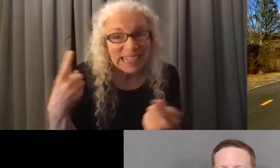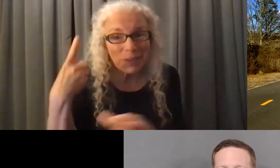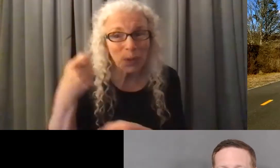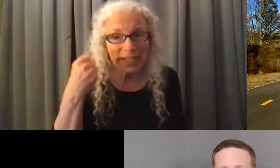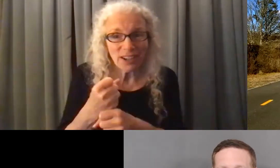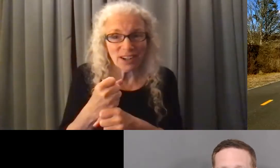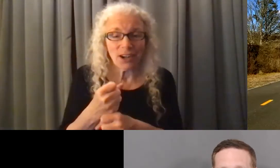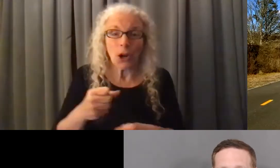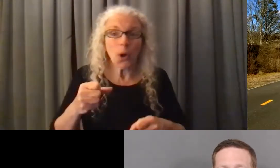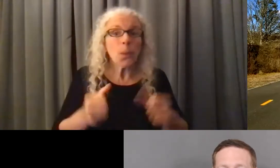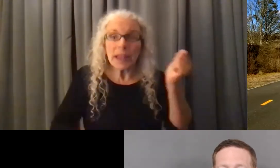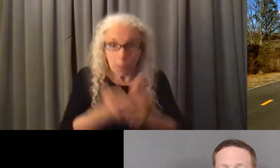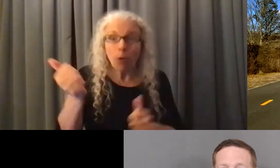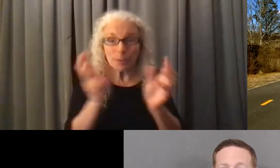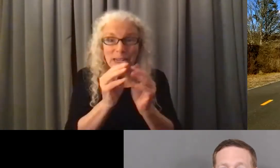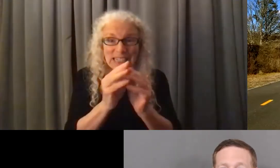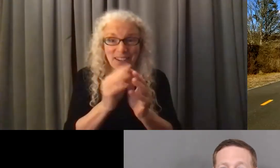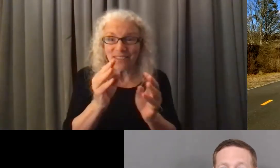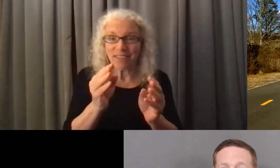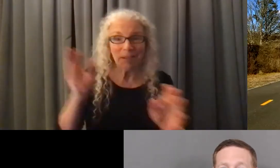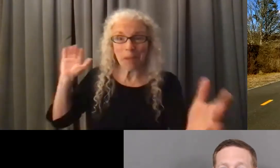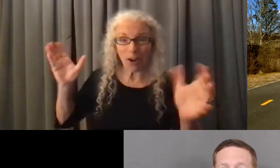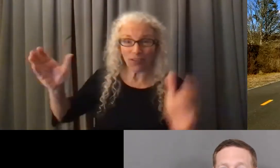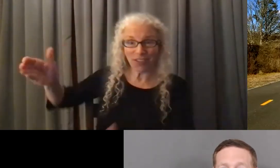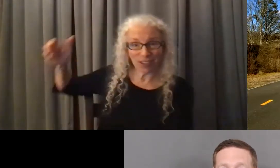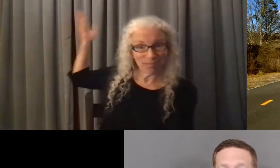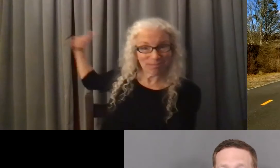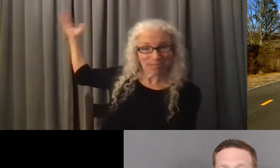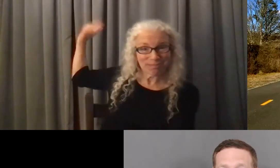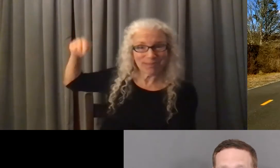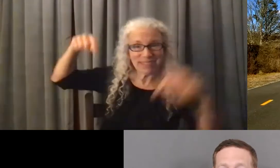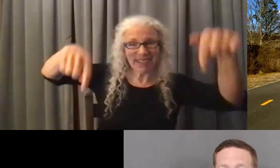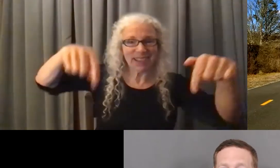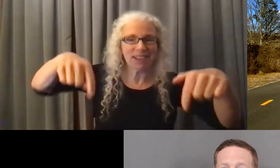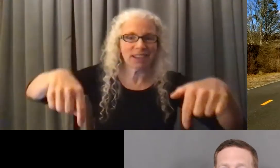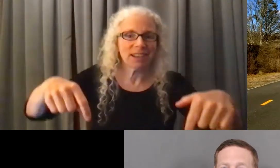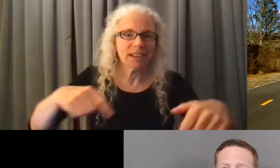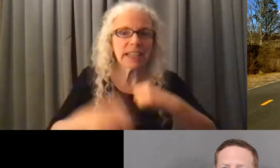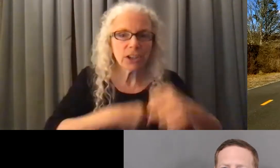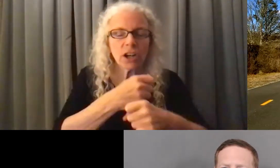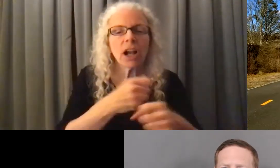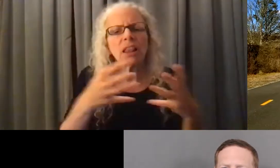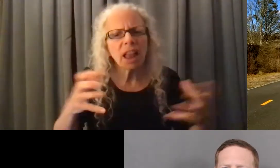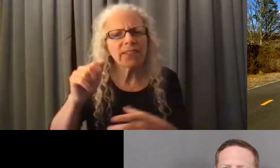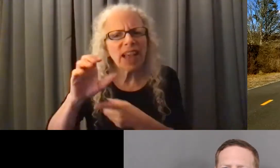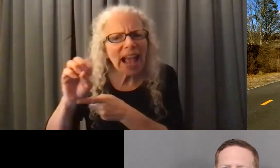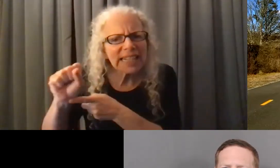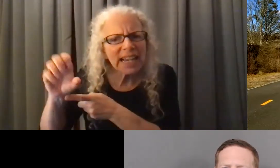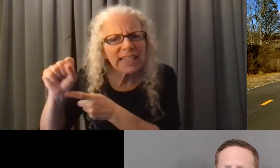any other year. We created access to information about COVID, access to the